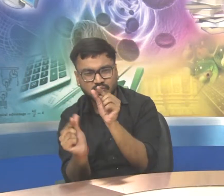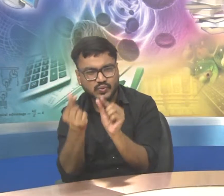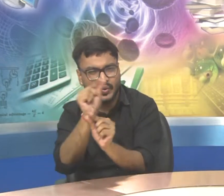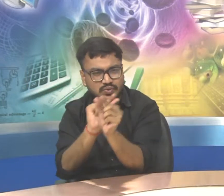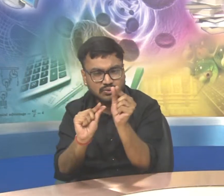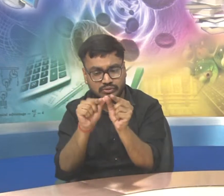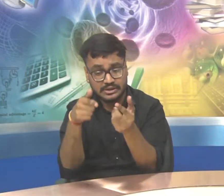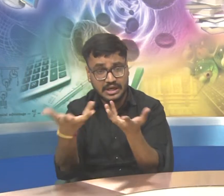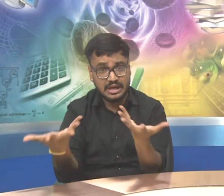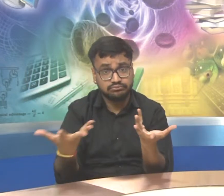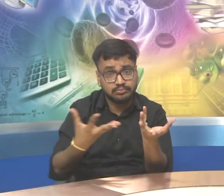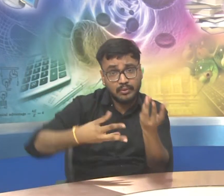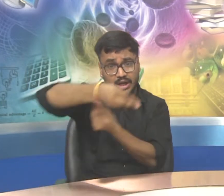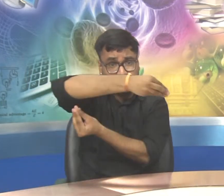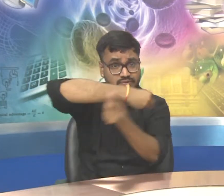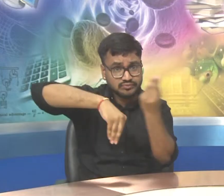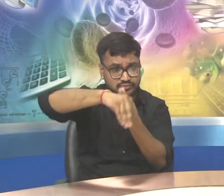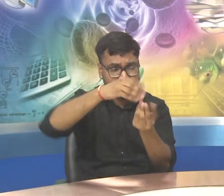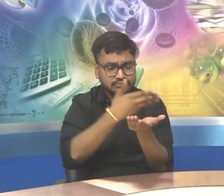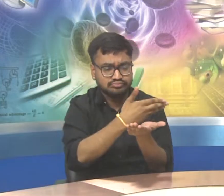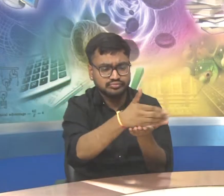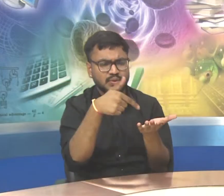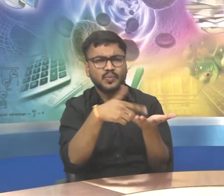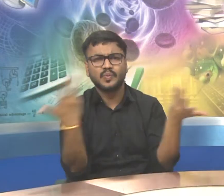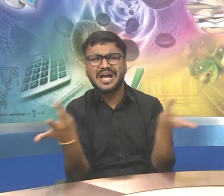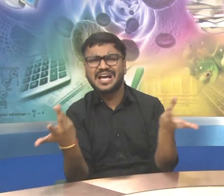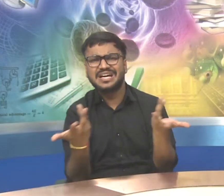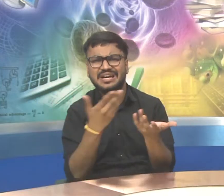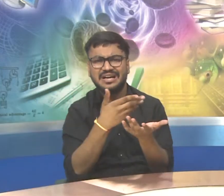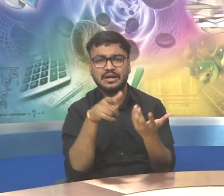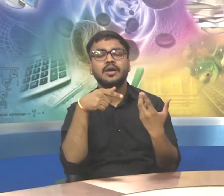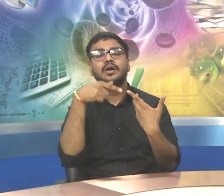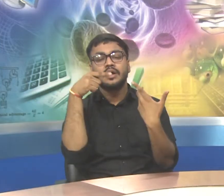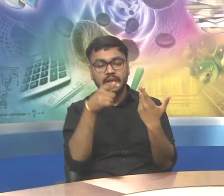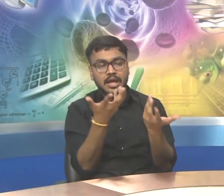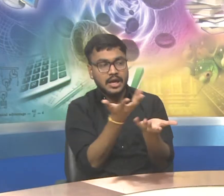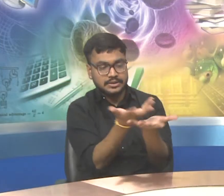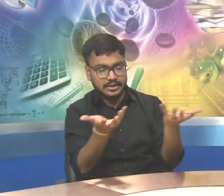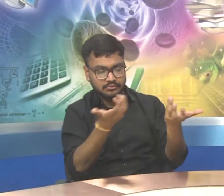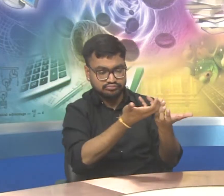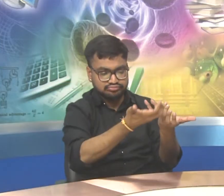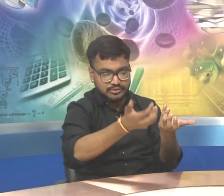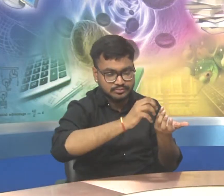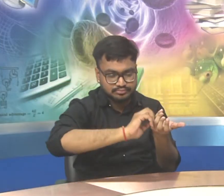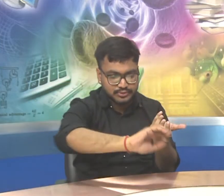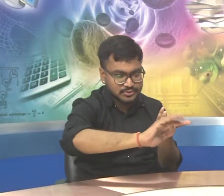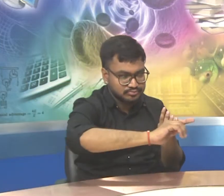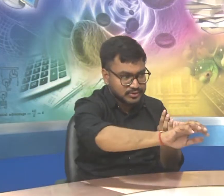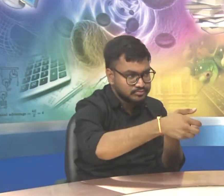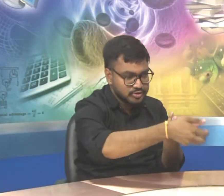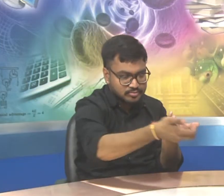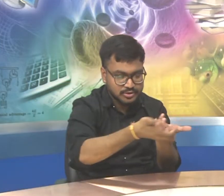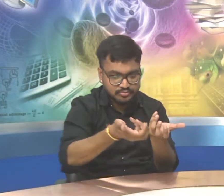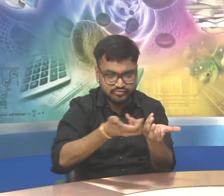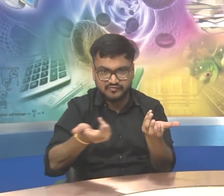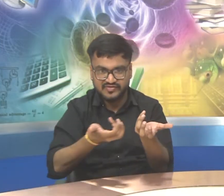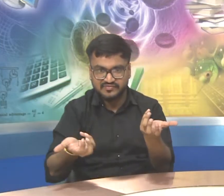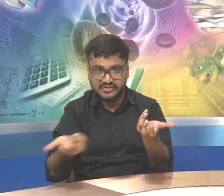When we clean rice or wheat by removing stones, dust or other unwanted things, we are